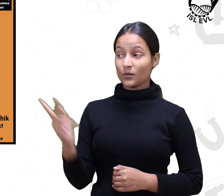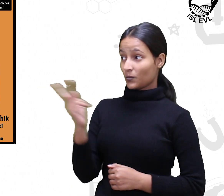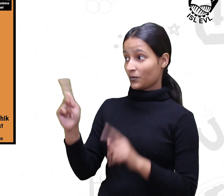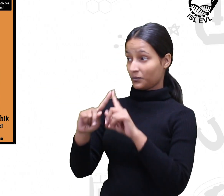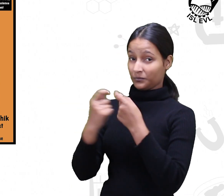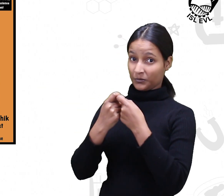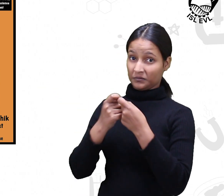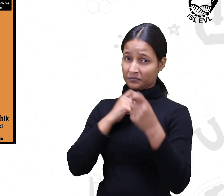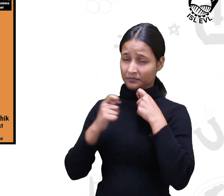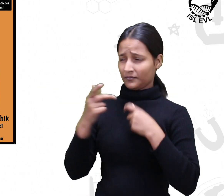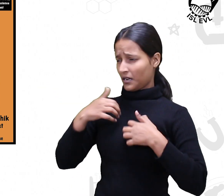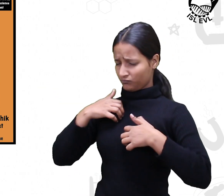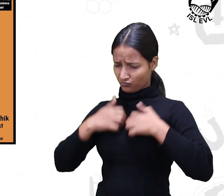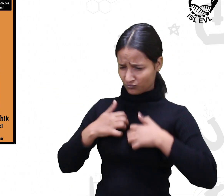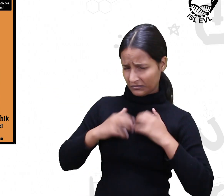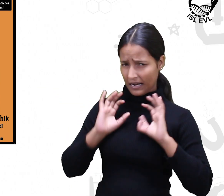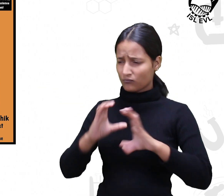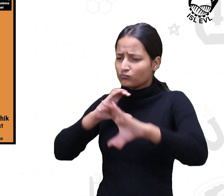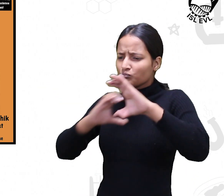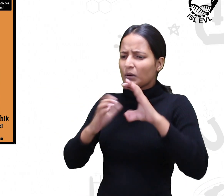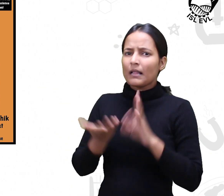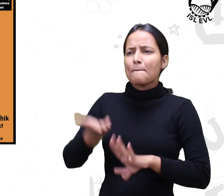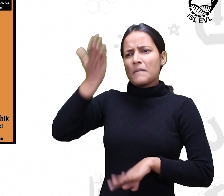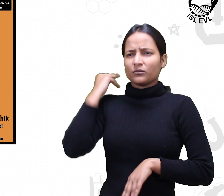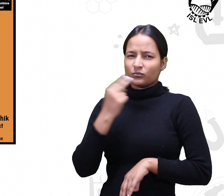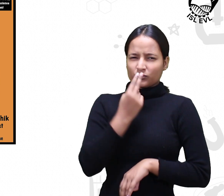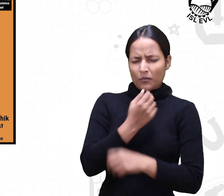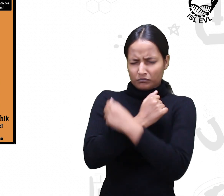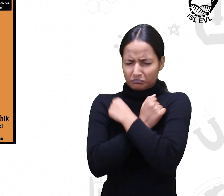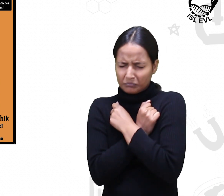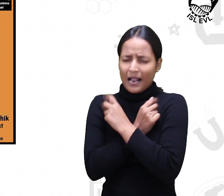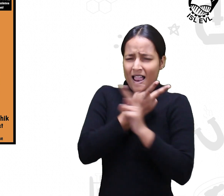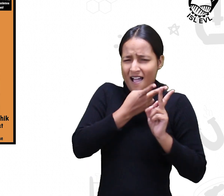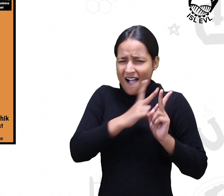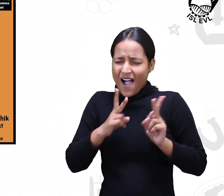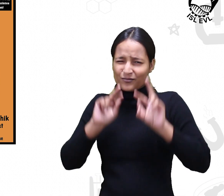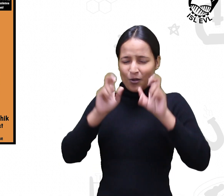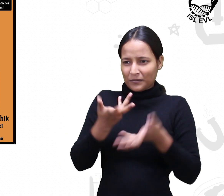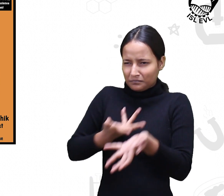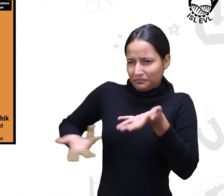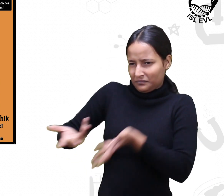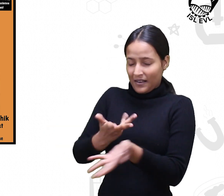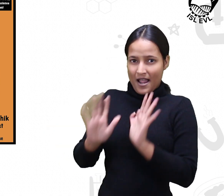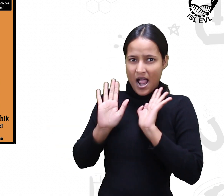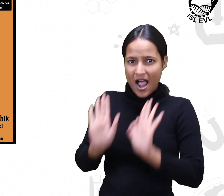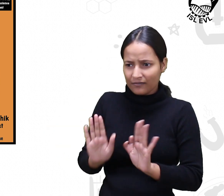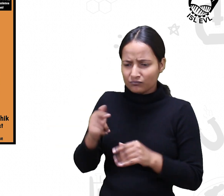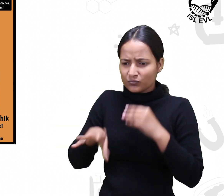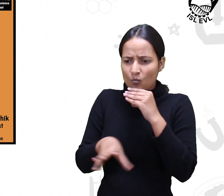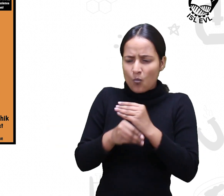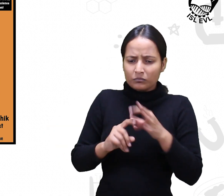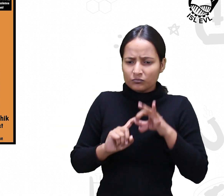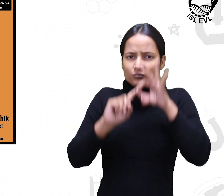Utsuka and Jigyasa were chatting about that day when they had loads and loads of chocolate, and while having chocolate,